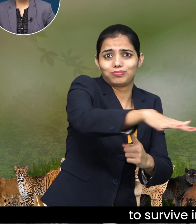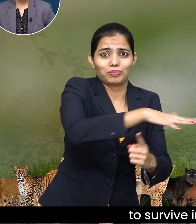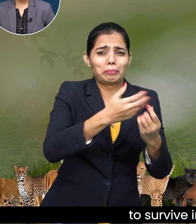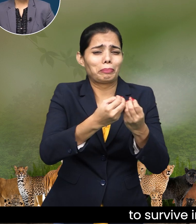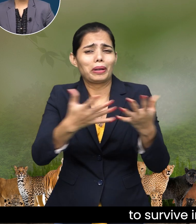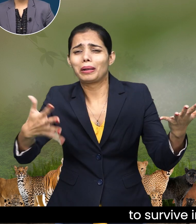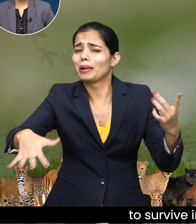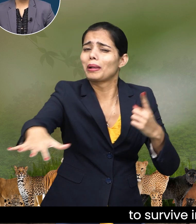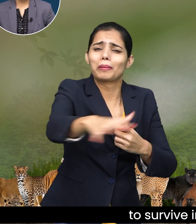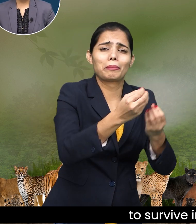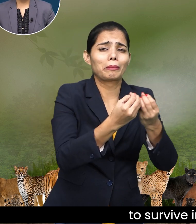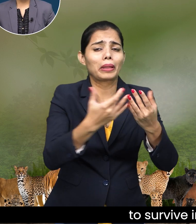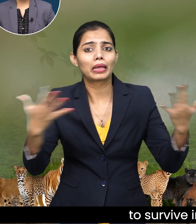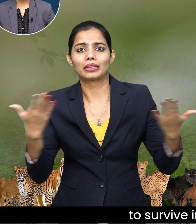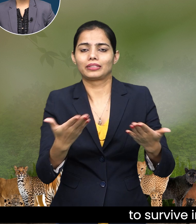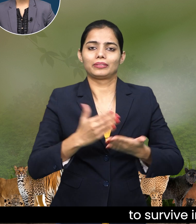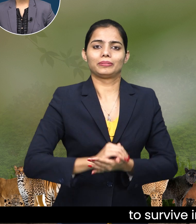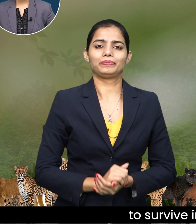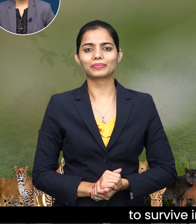survive in their environments.